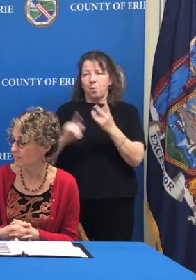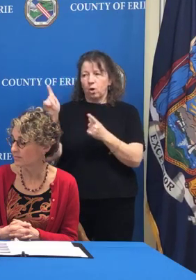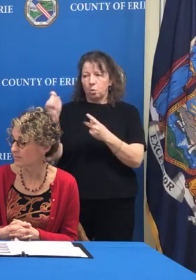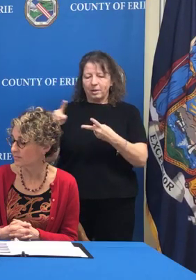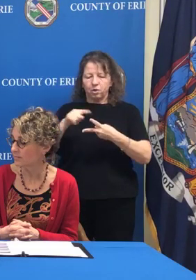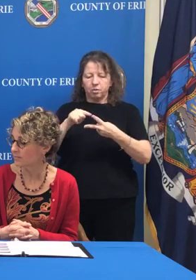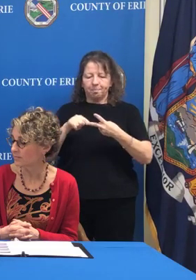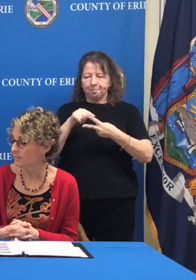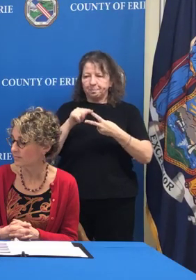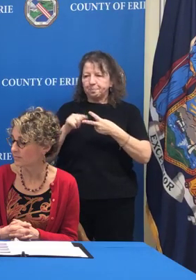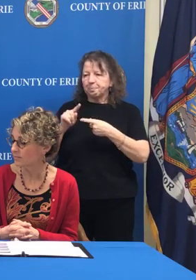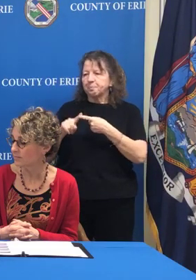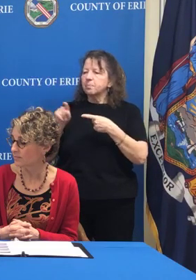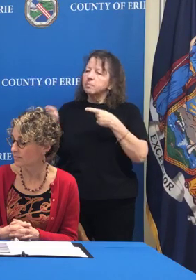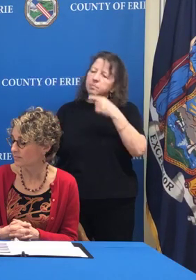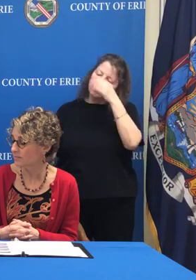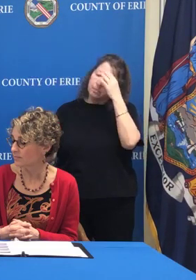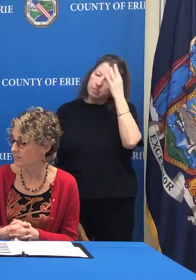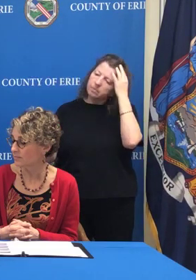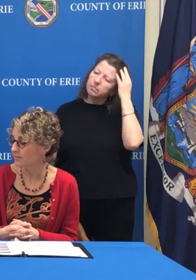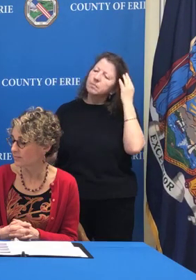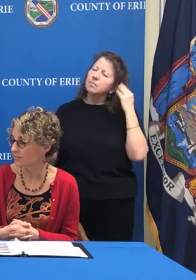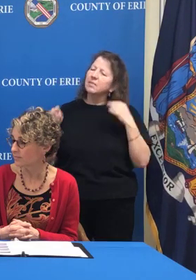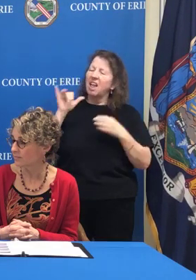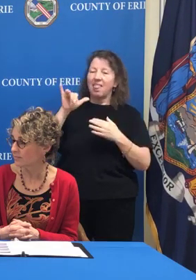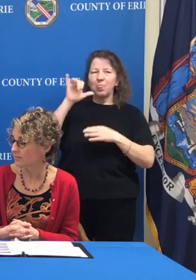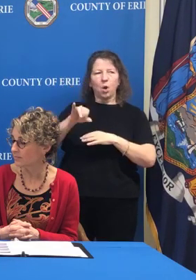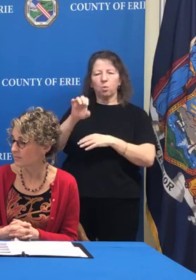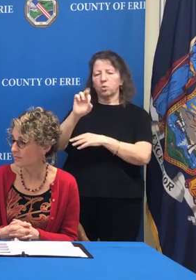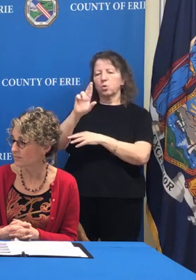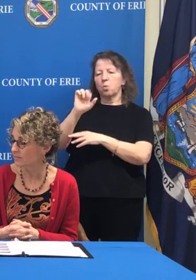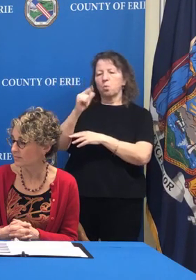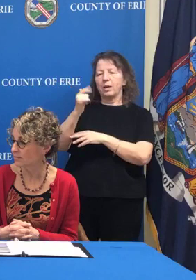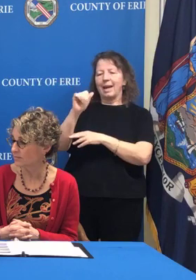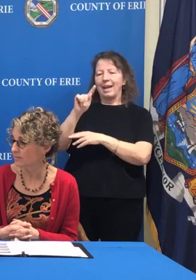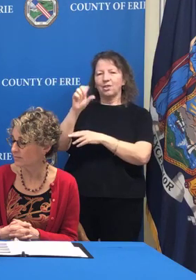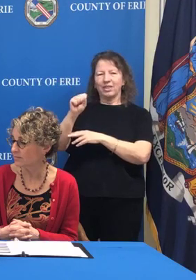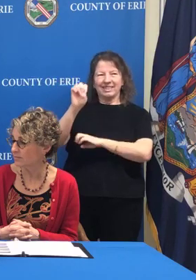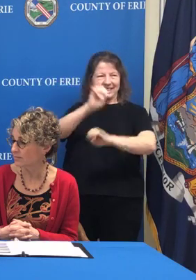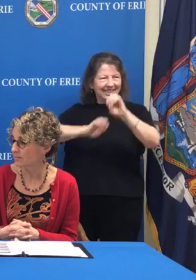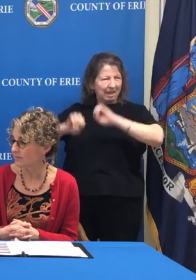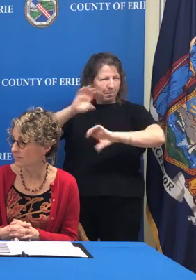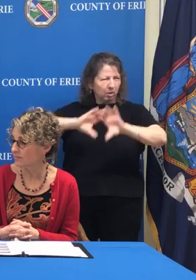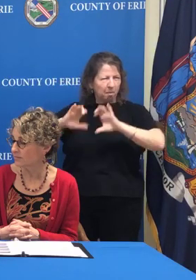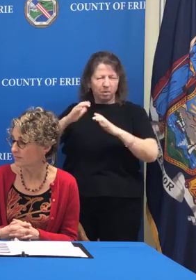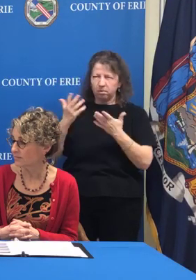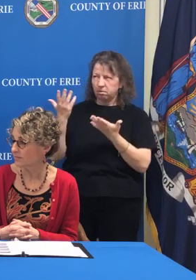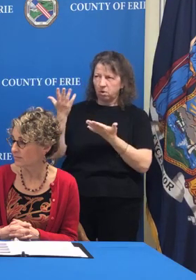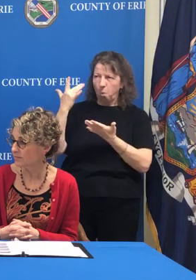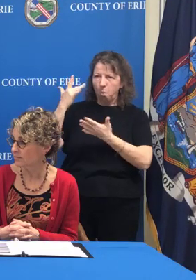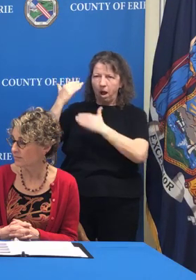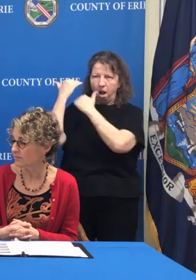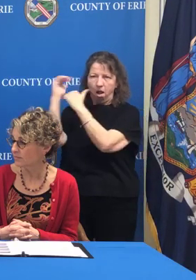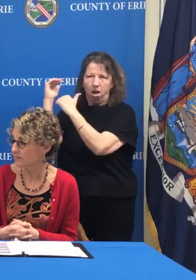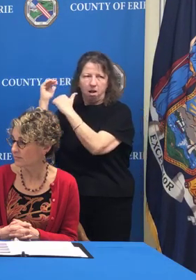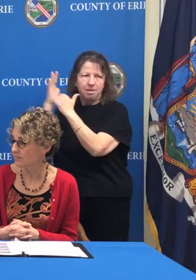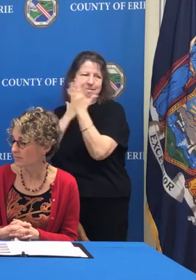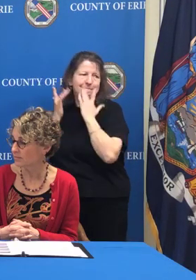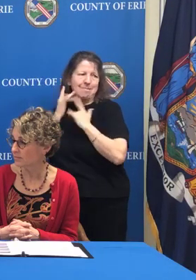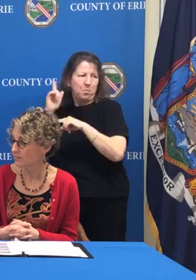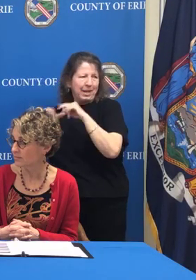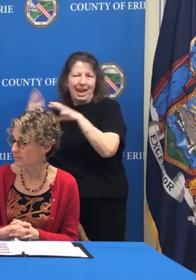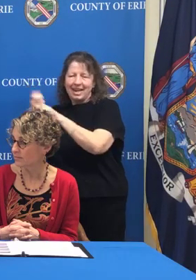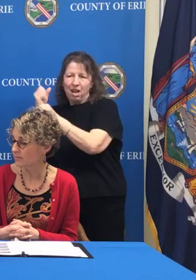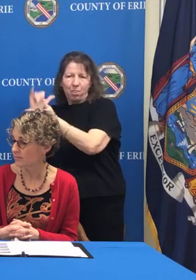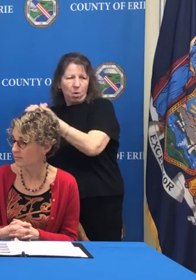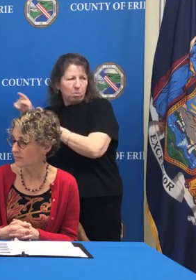you explain why reagents are more limited than swabs and what their importance is to testing? And if